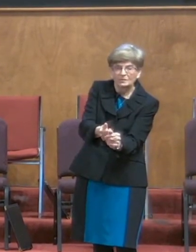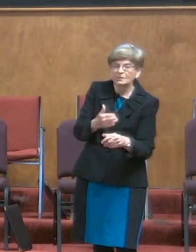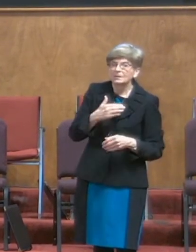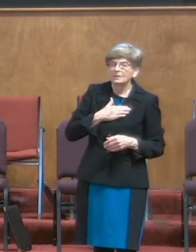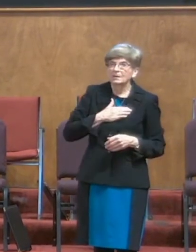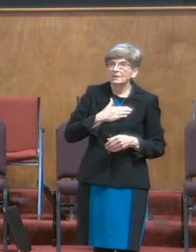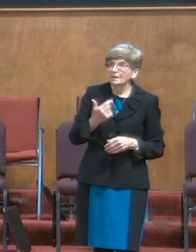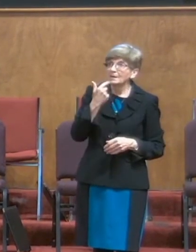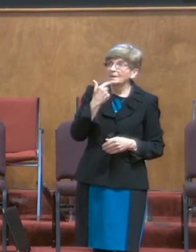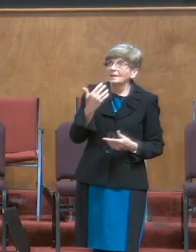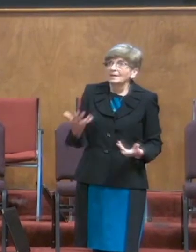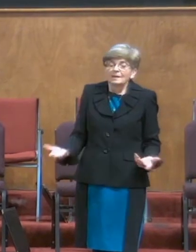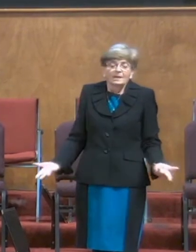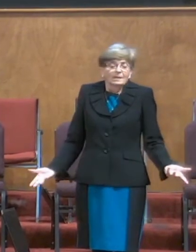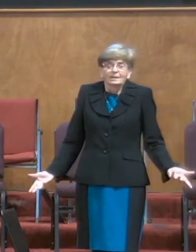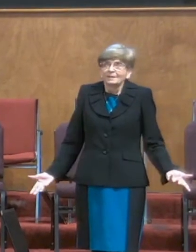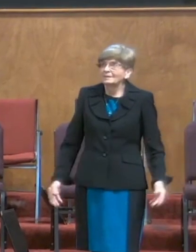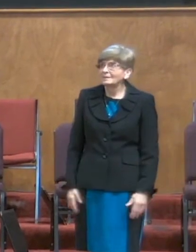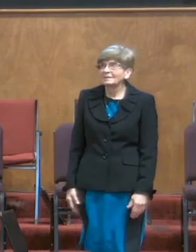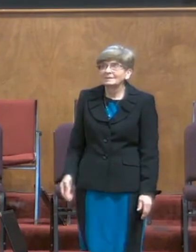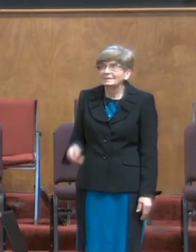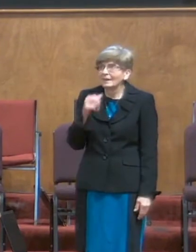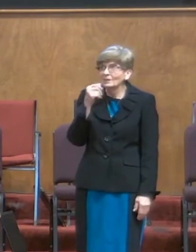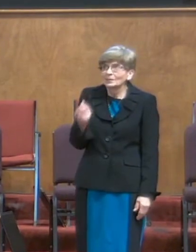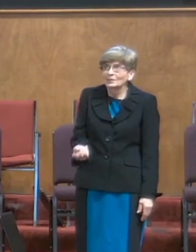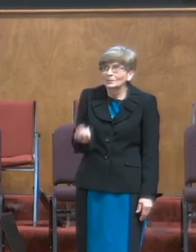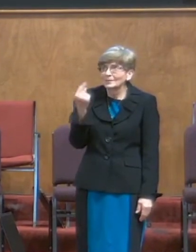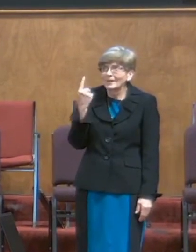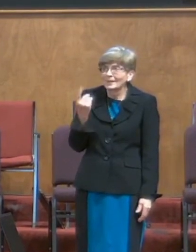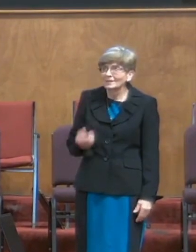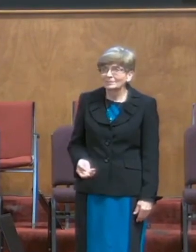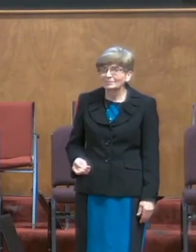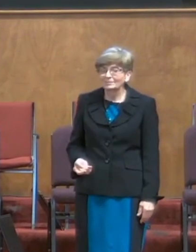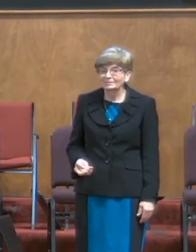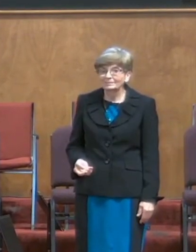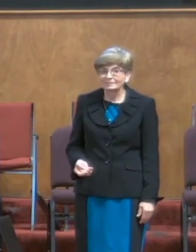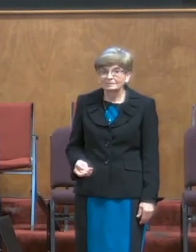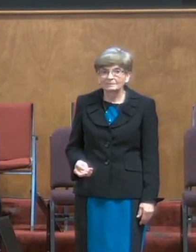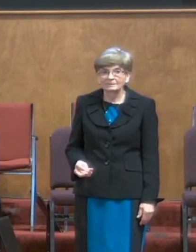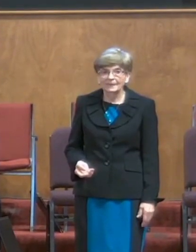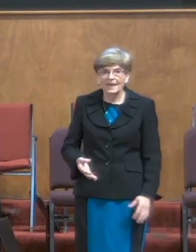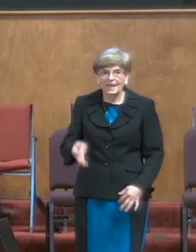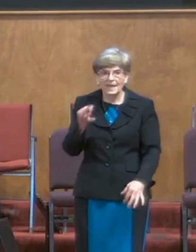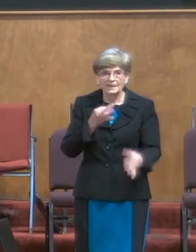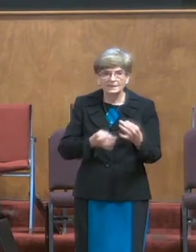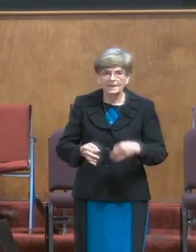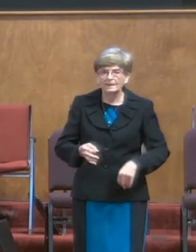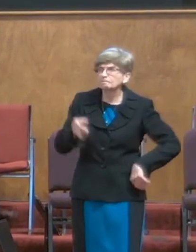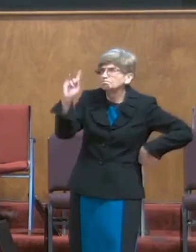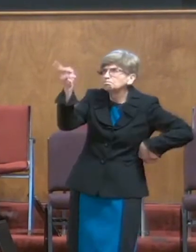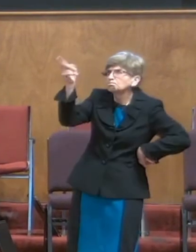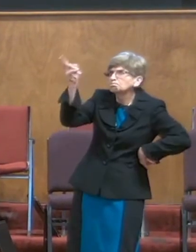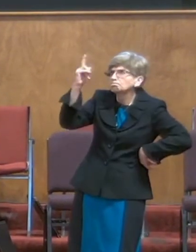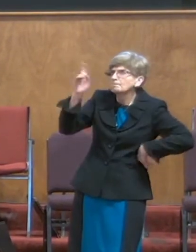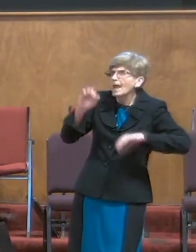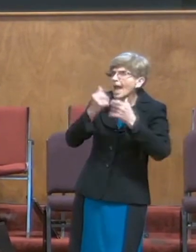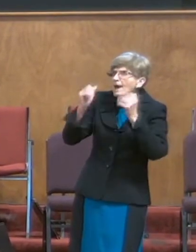to say, "God, I don't understand this," versus saying, "How could God do